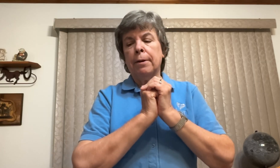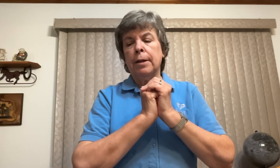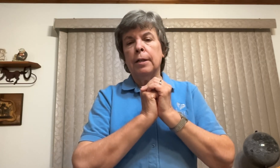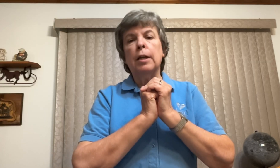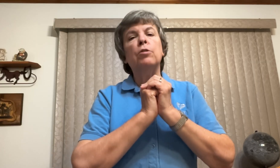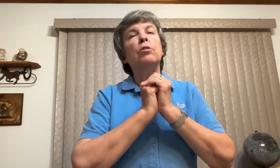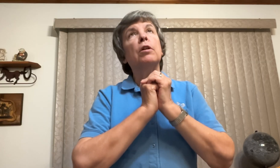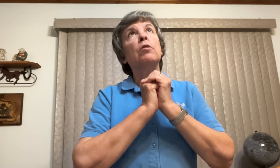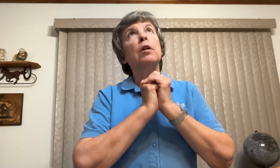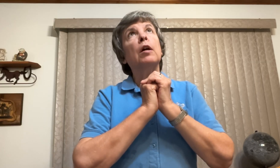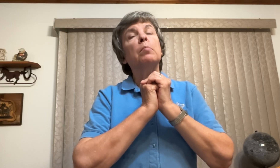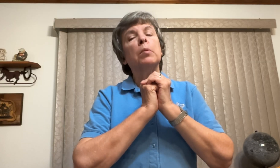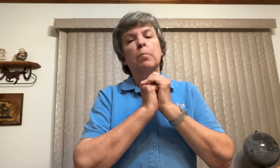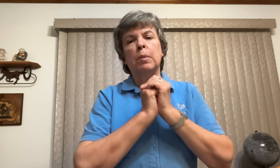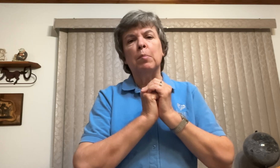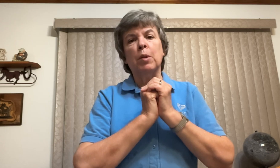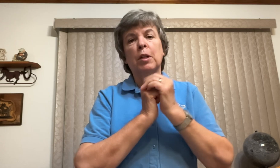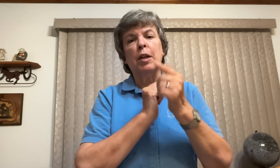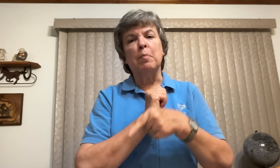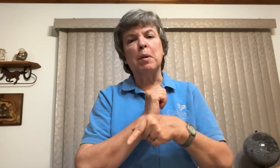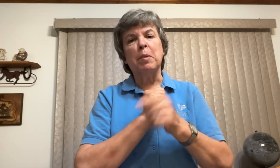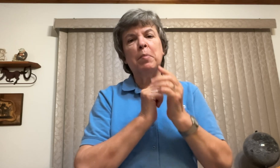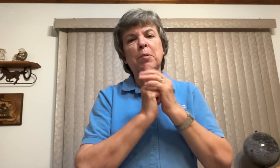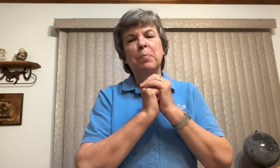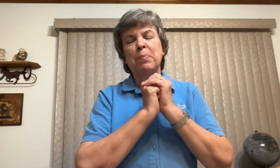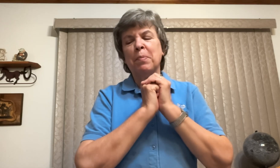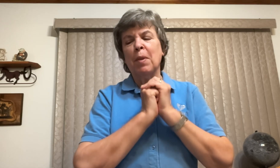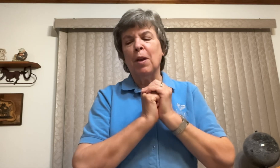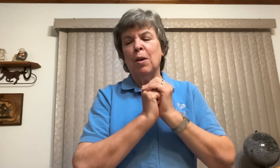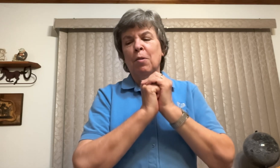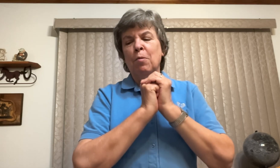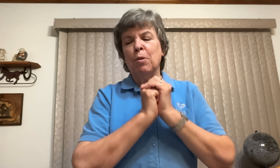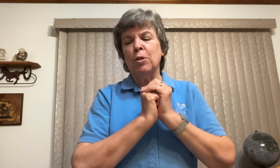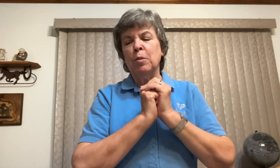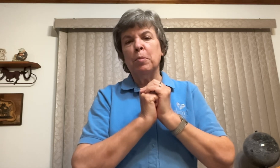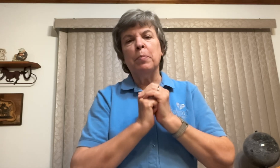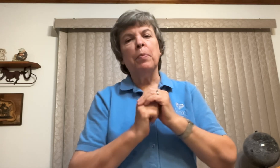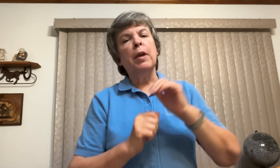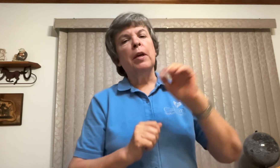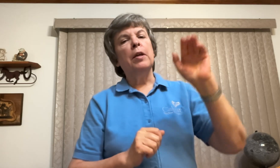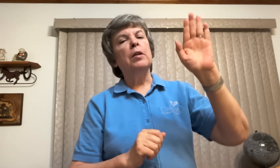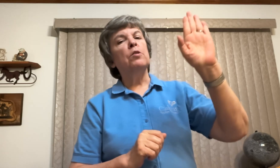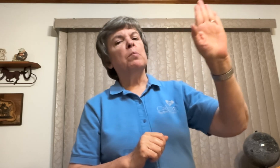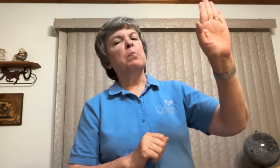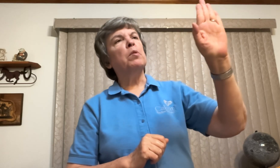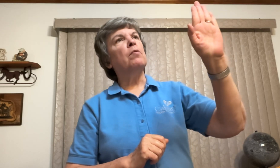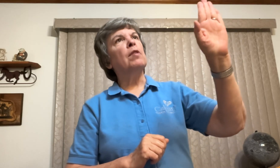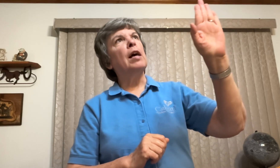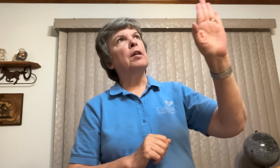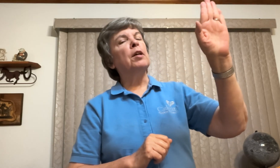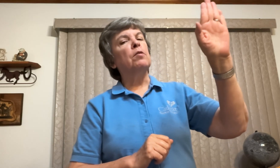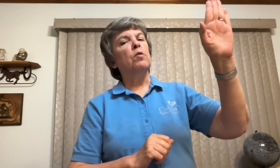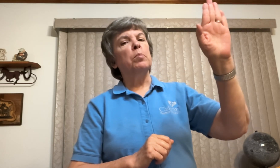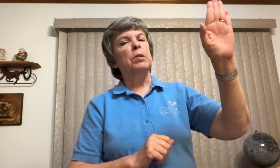Okay, I usually look up, but I'm looking down at my paper. Worship, his, remember the flat hand for